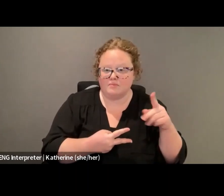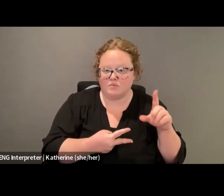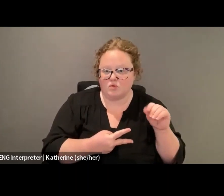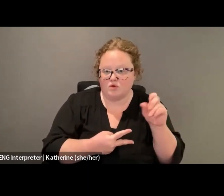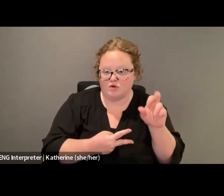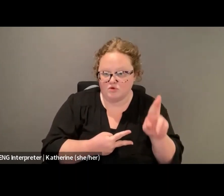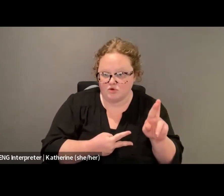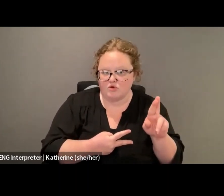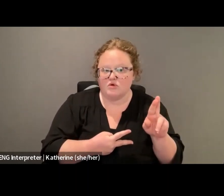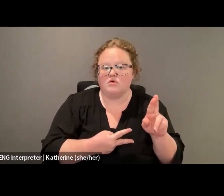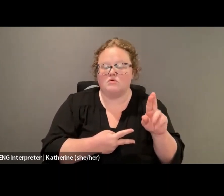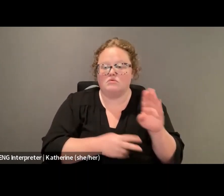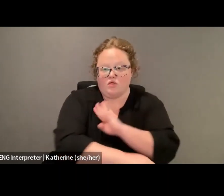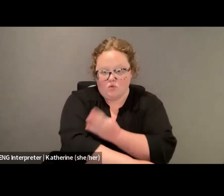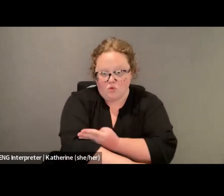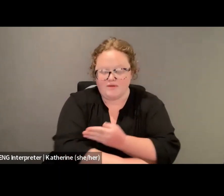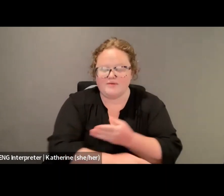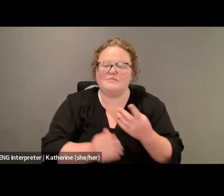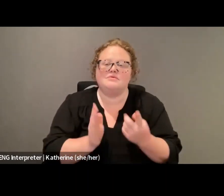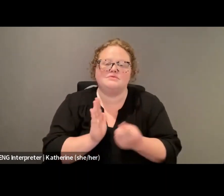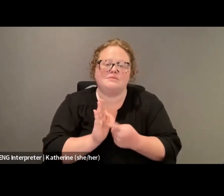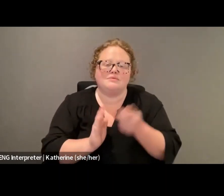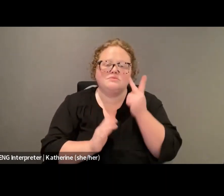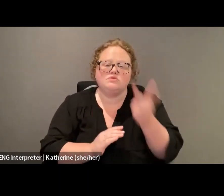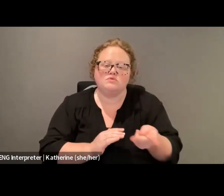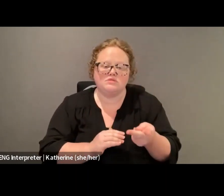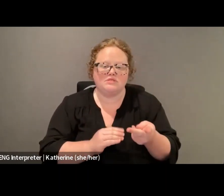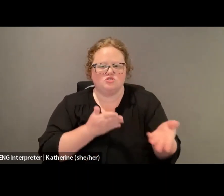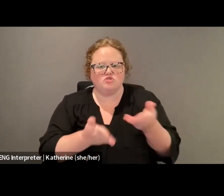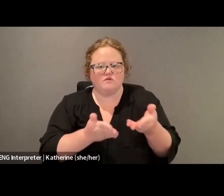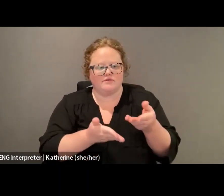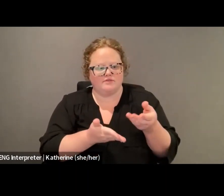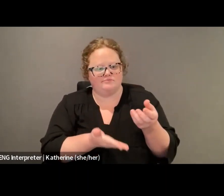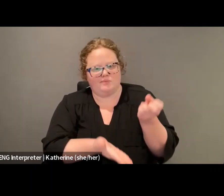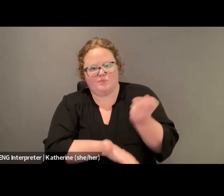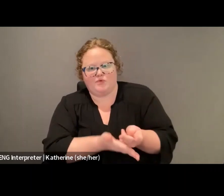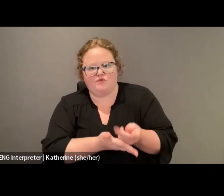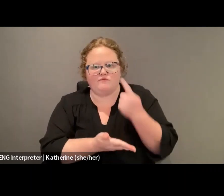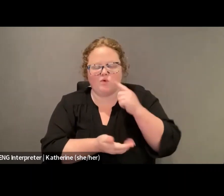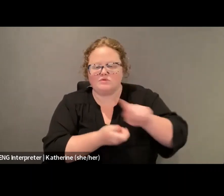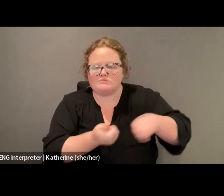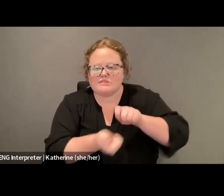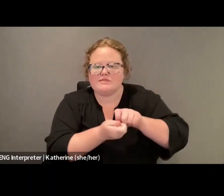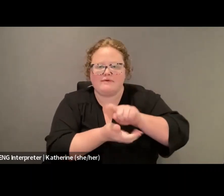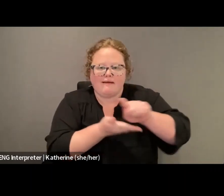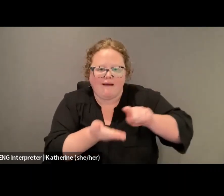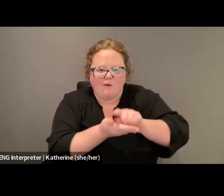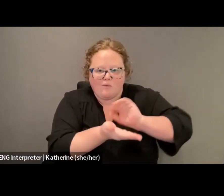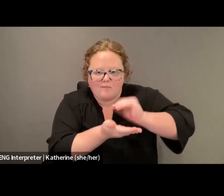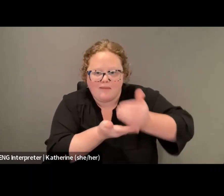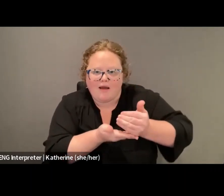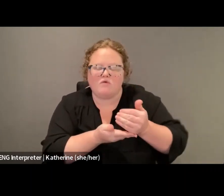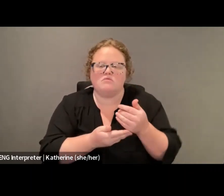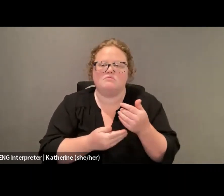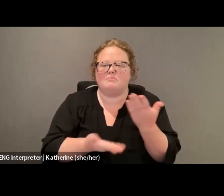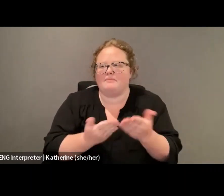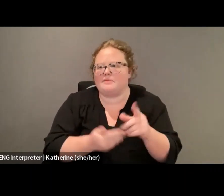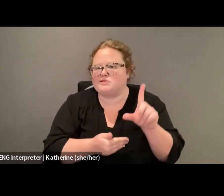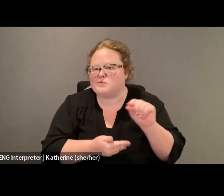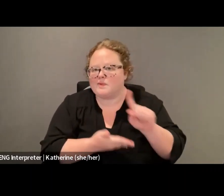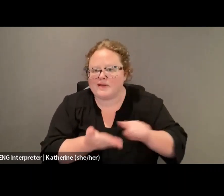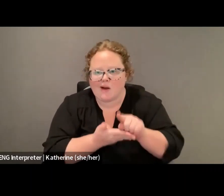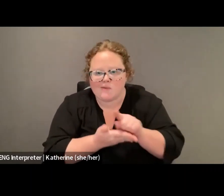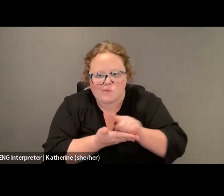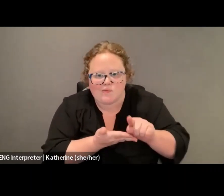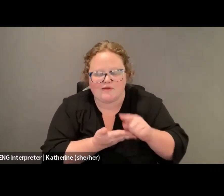let's say, a participant might be authorized, let's say 20 hours a week of personal supports, and they can select their own